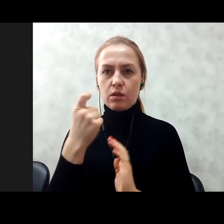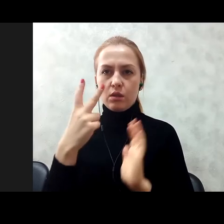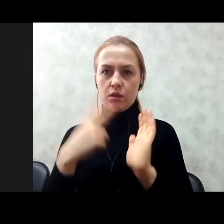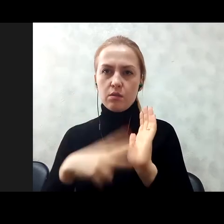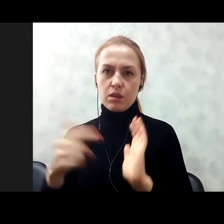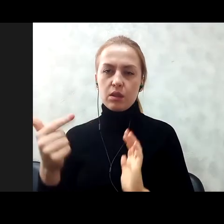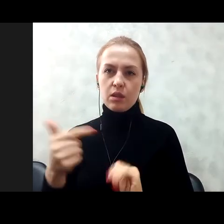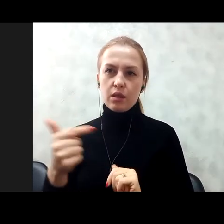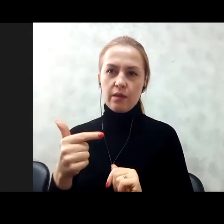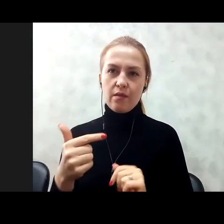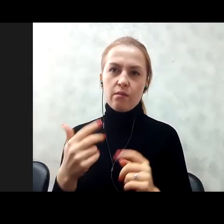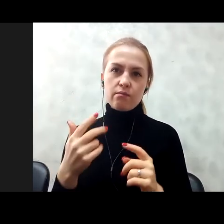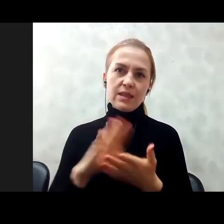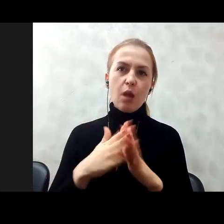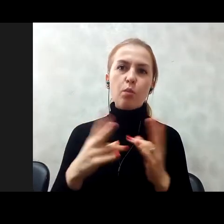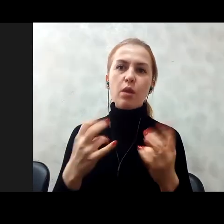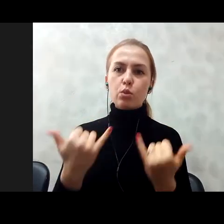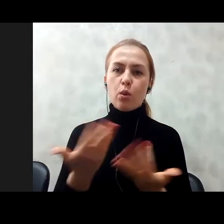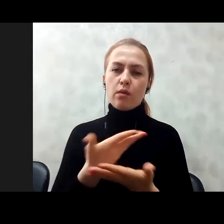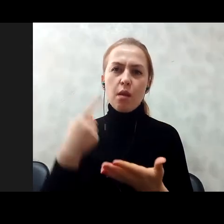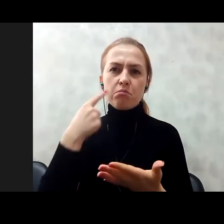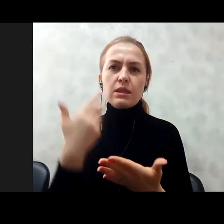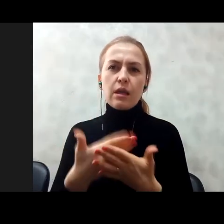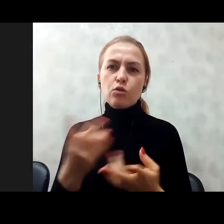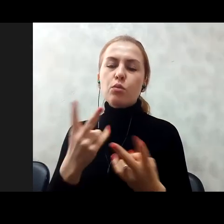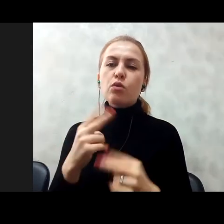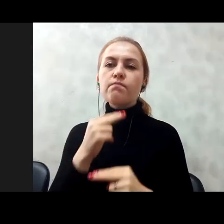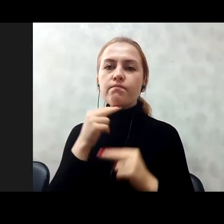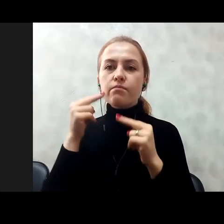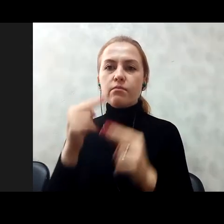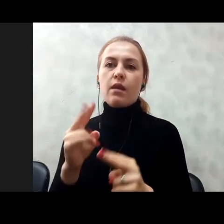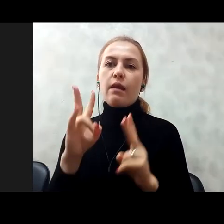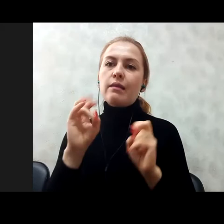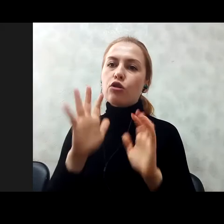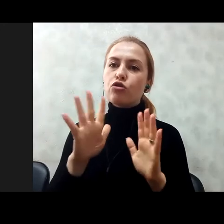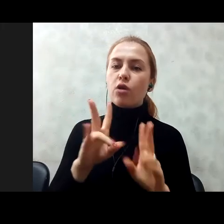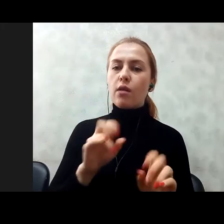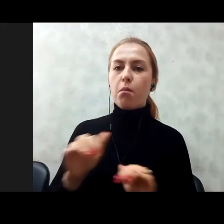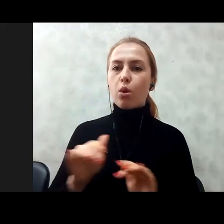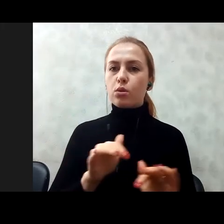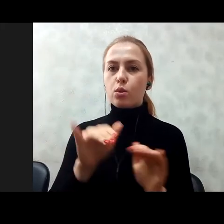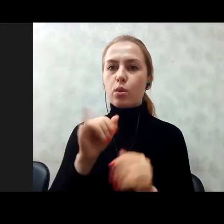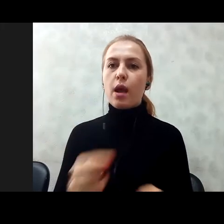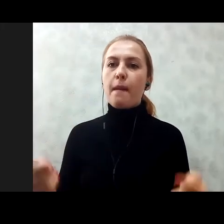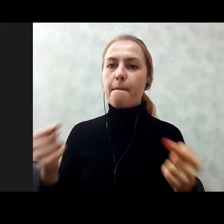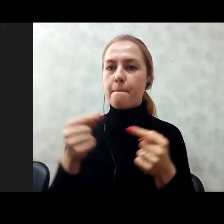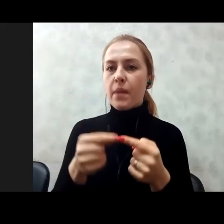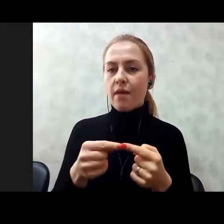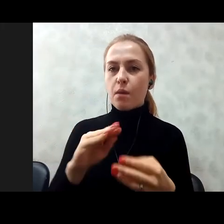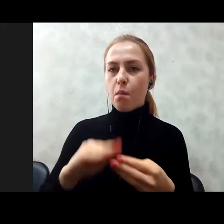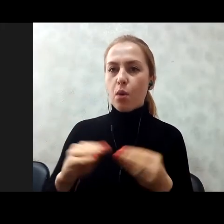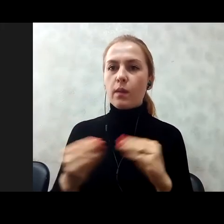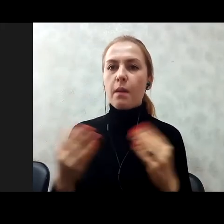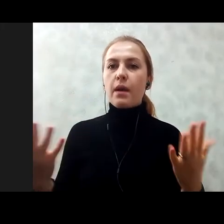to 170 hryvnias as of now. And we believe that we should also pay special and close attention